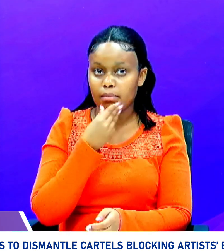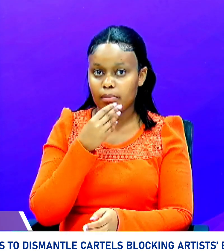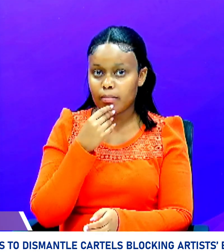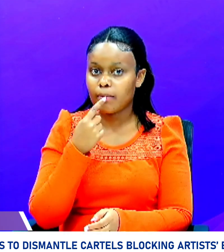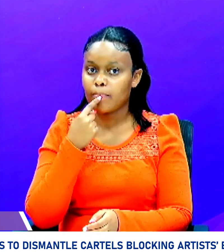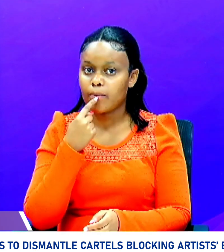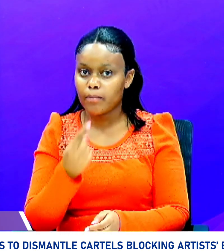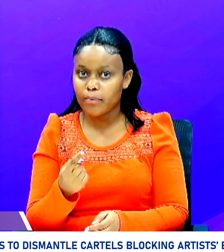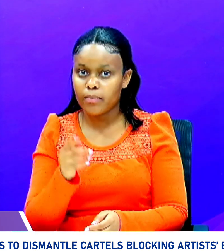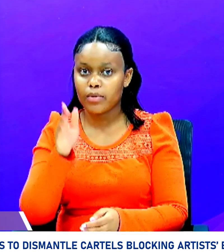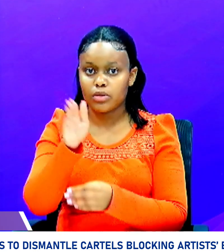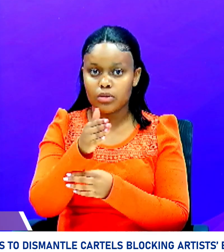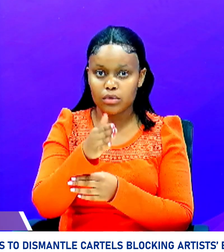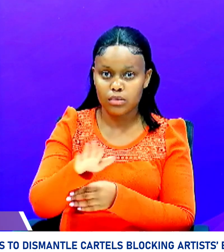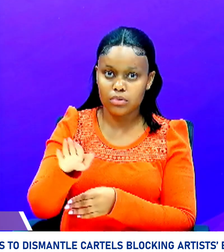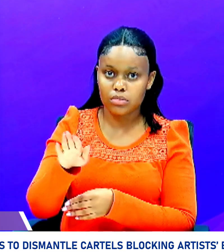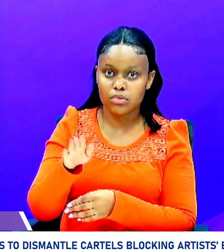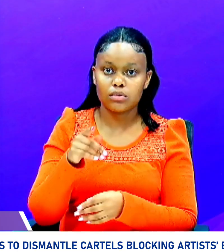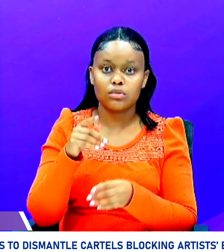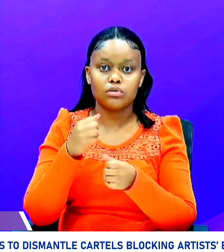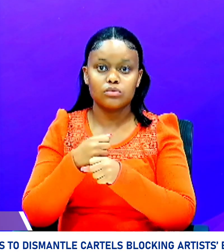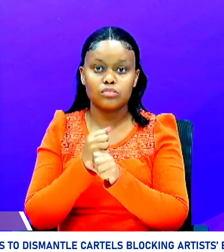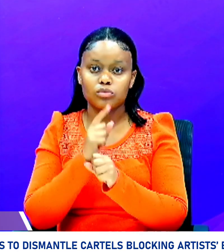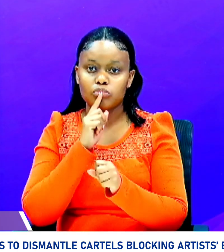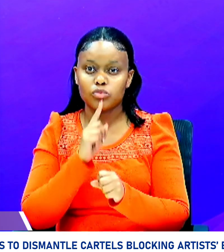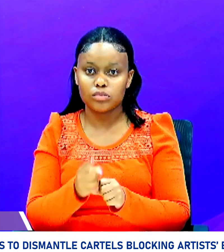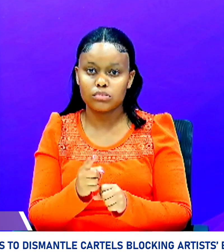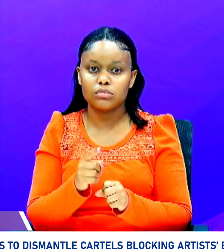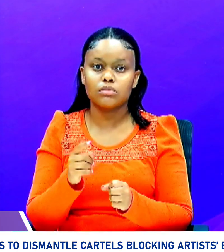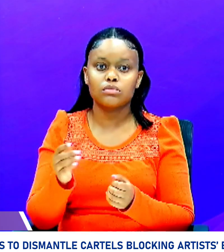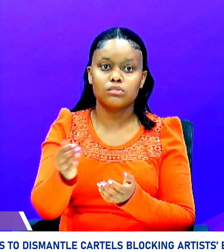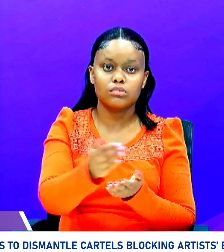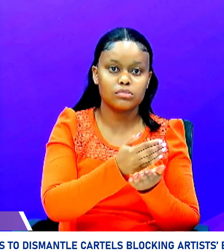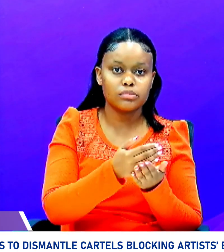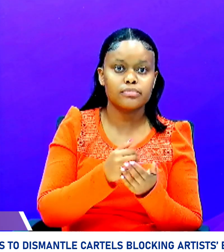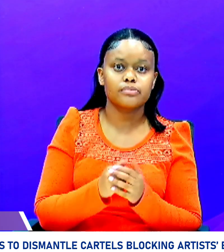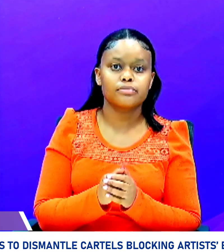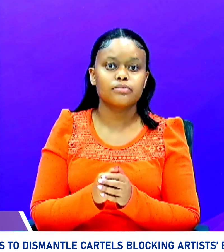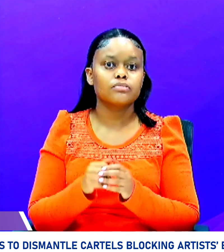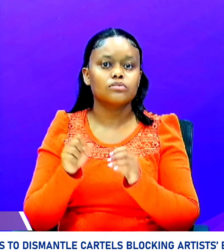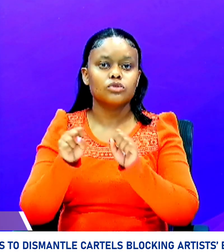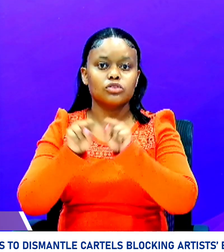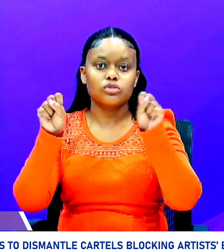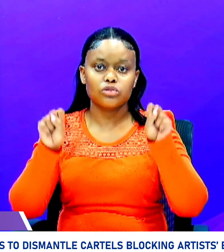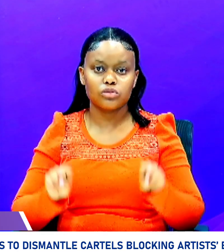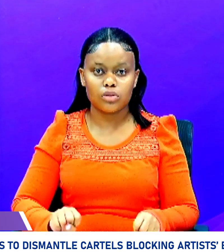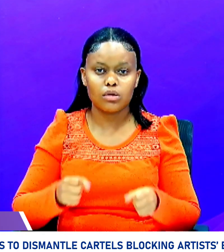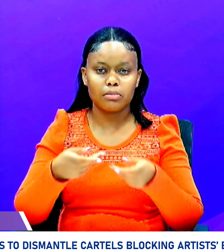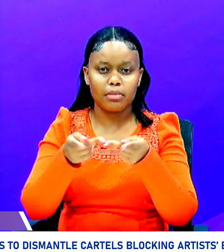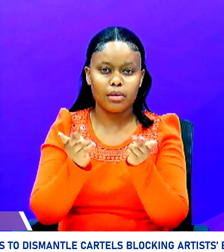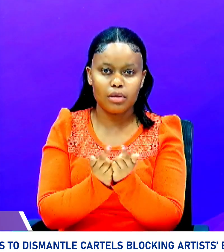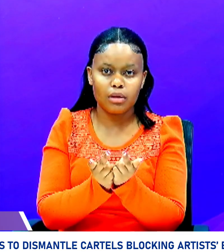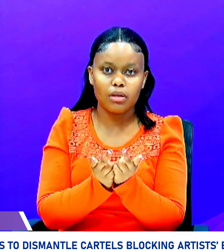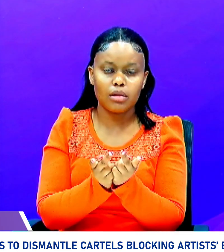other creatives, leaving them struggling despite their talents. He said the administration is